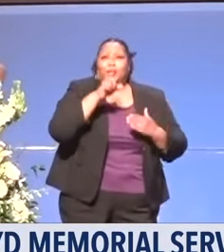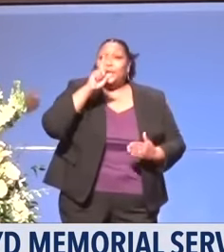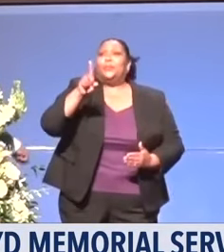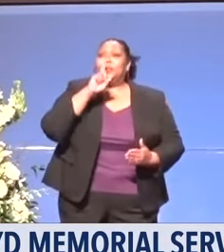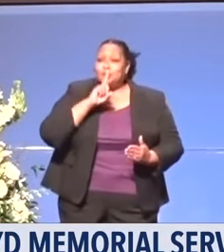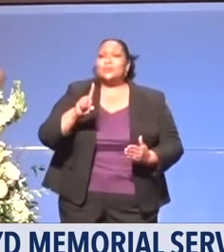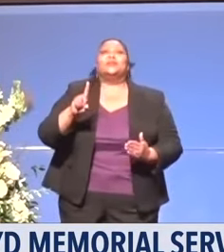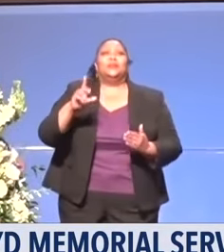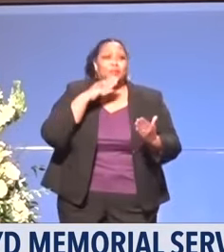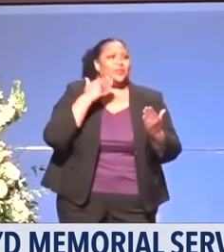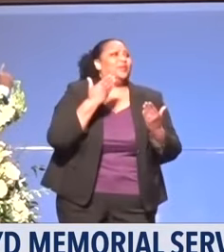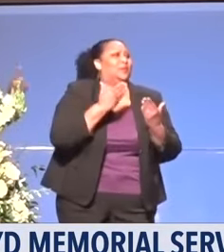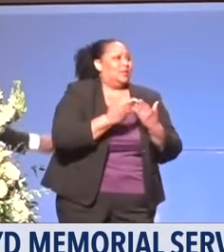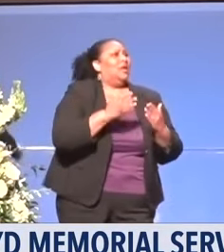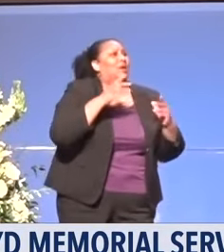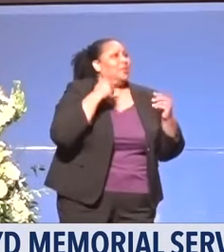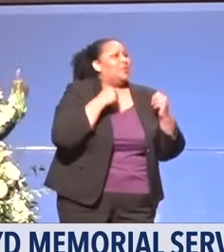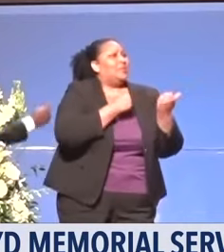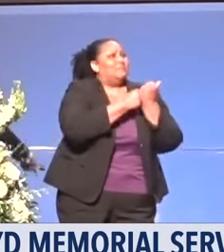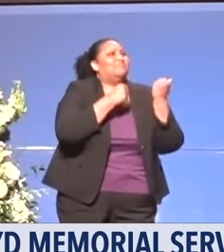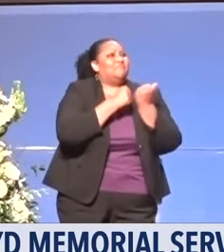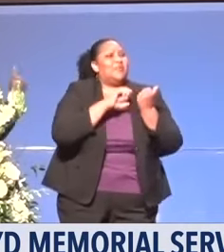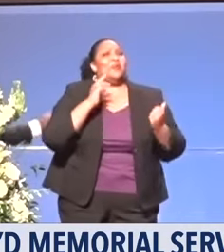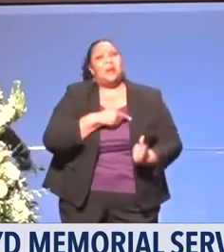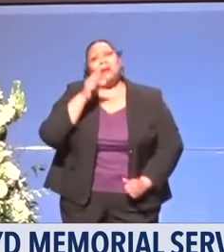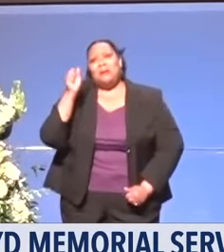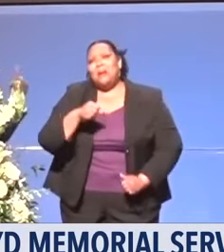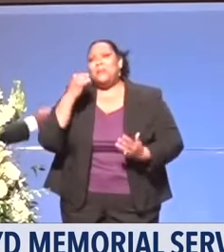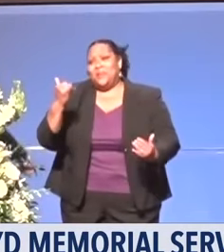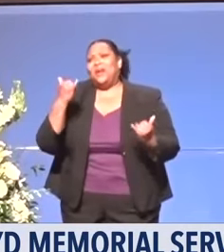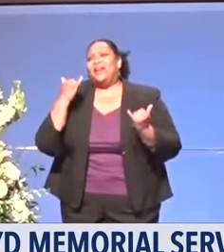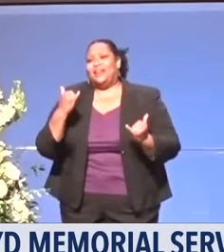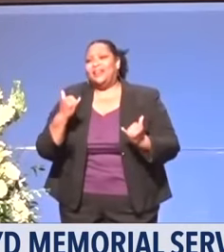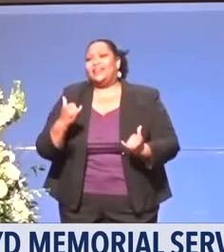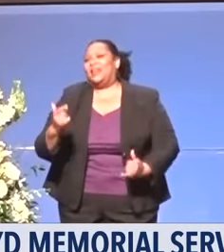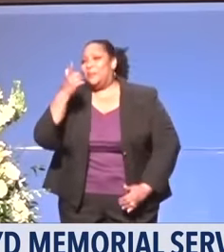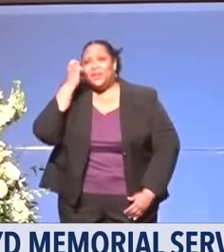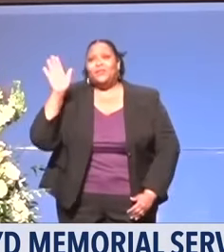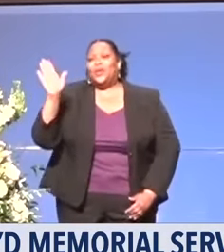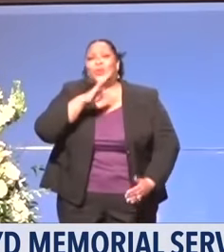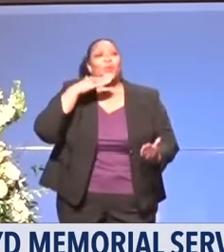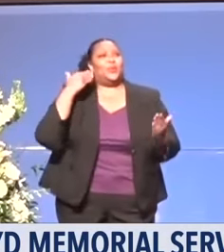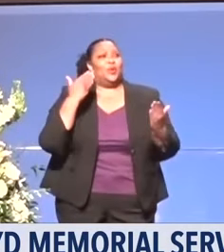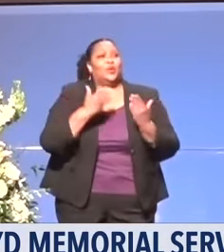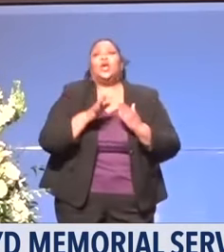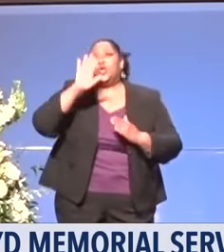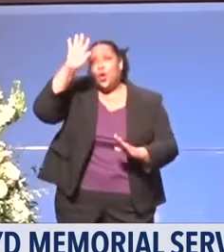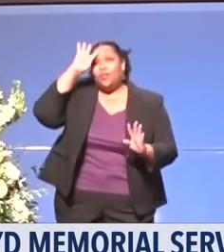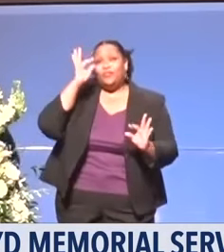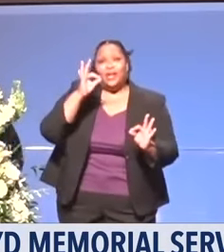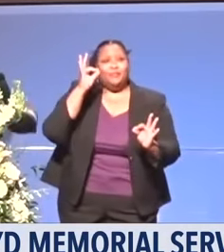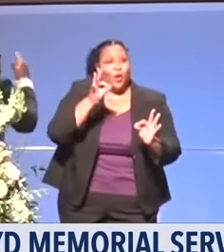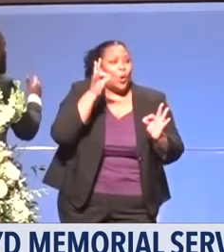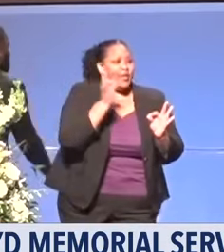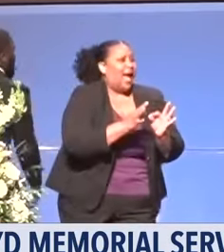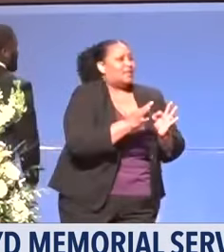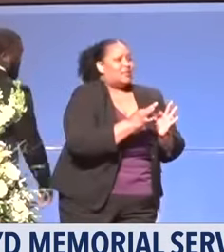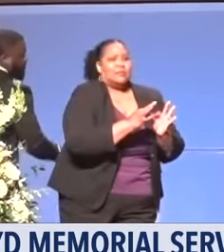You've got salvation, goodness, goodness, goodness, your faithfulness,